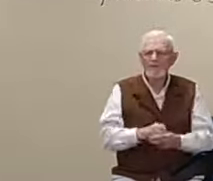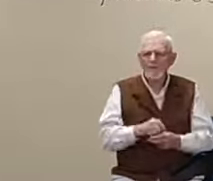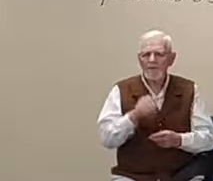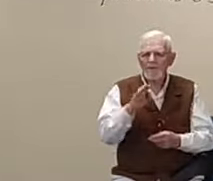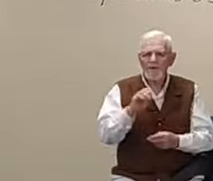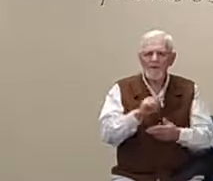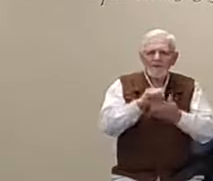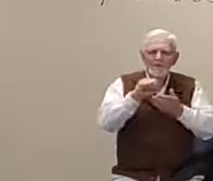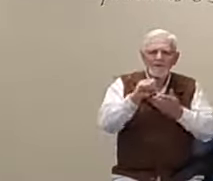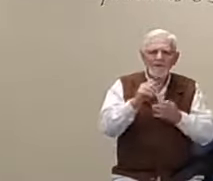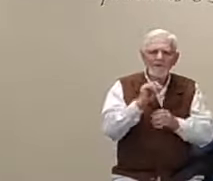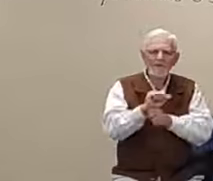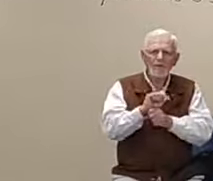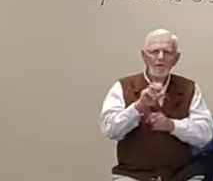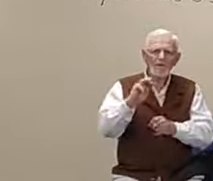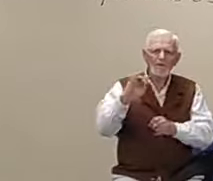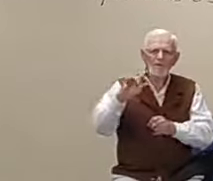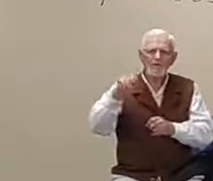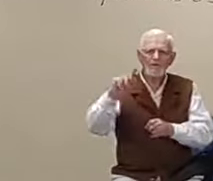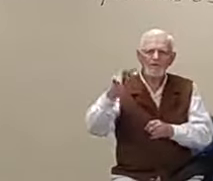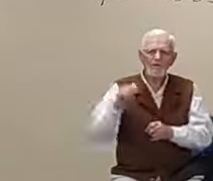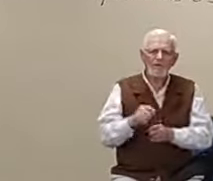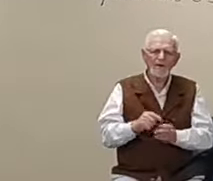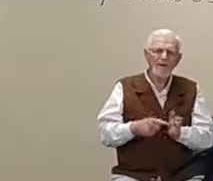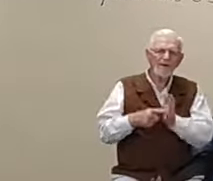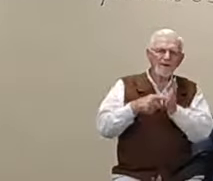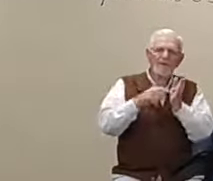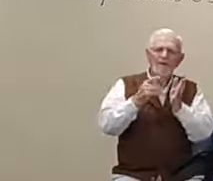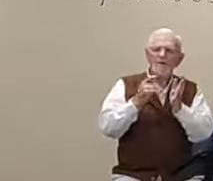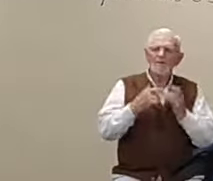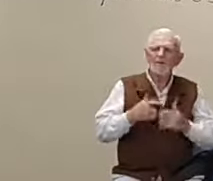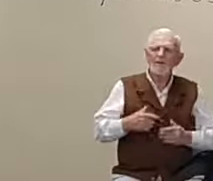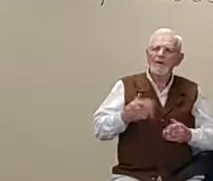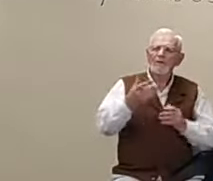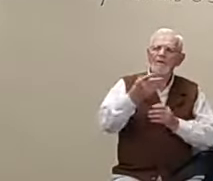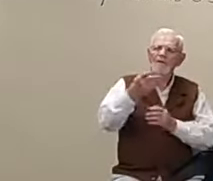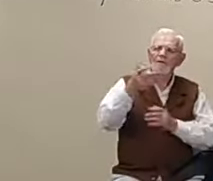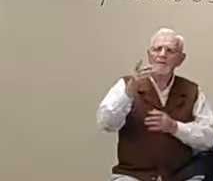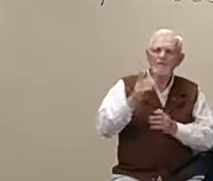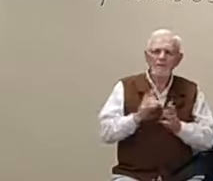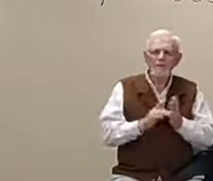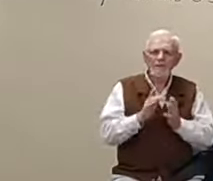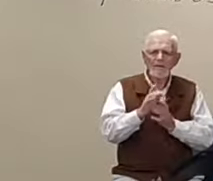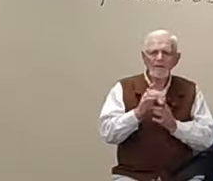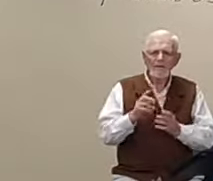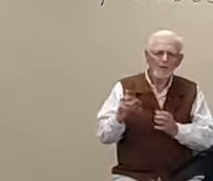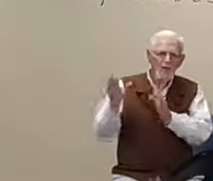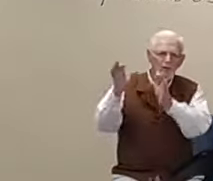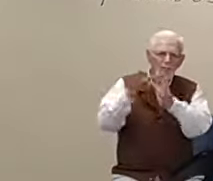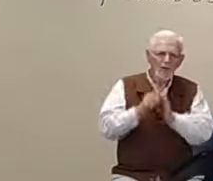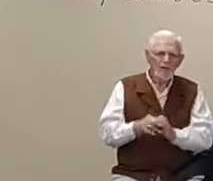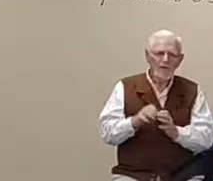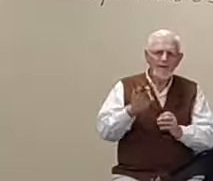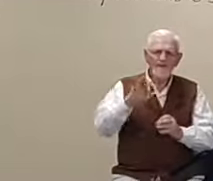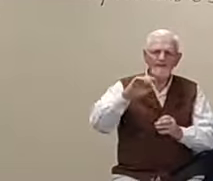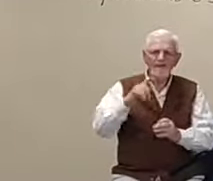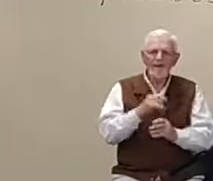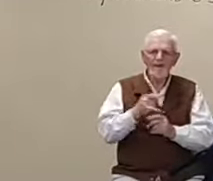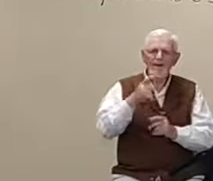the saints, for the work of the ministry, for the edifying of the body of Christ. Till we all come in the unity of the faith that the Lord Jesus Christ